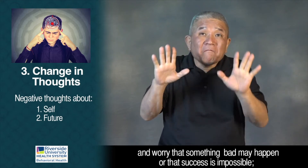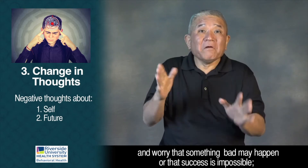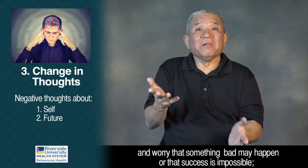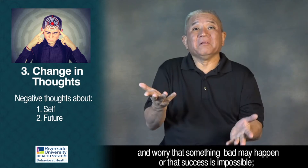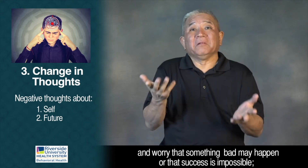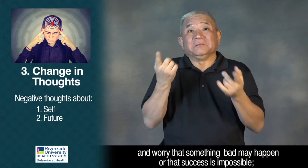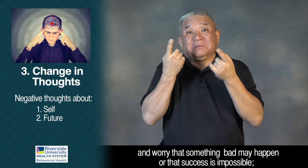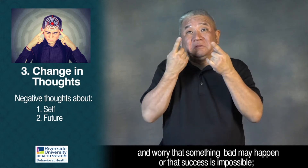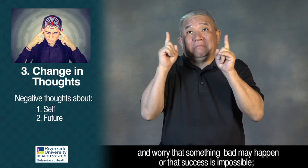impossible.